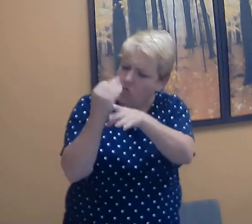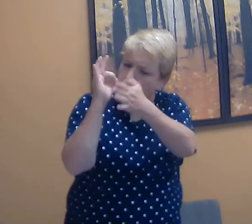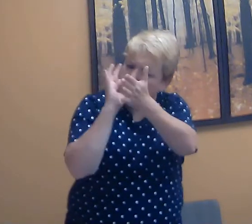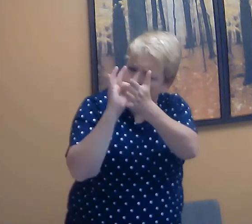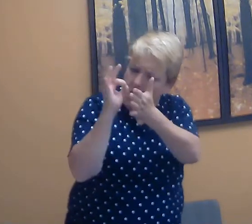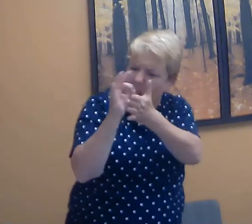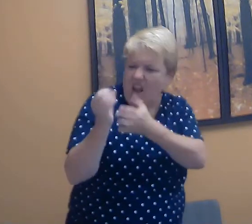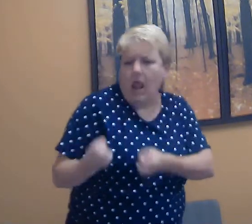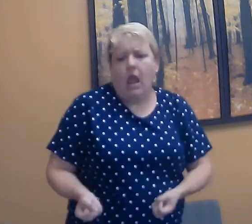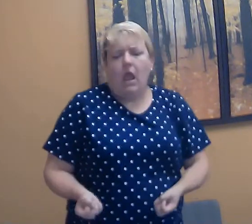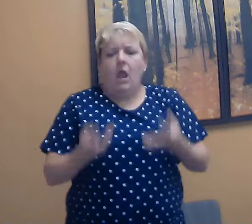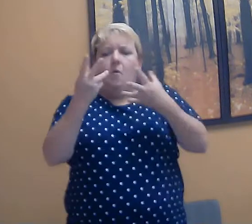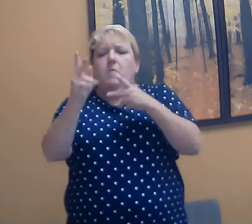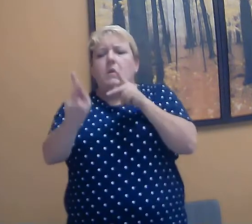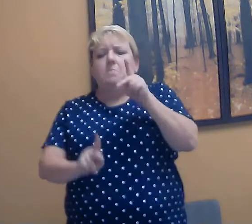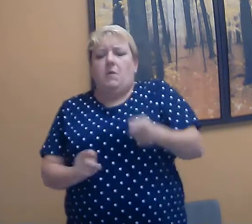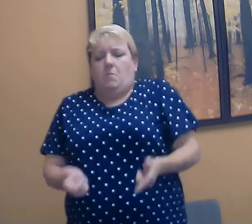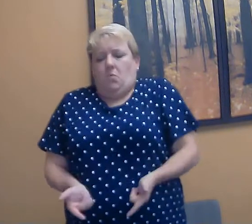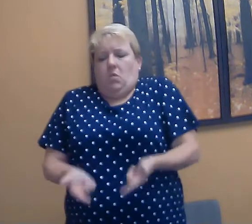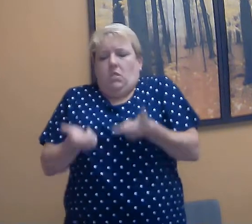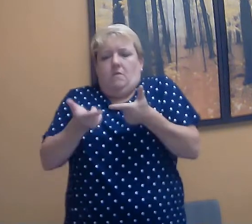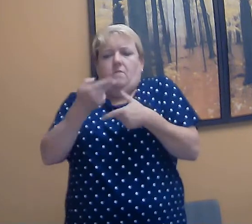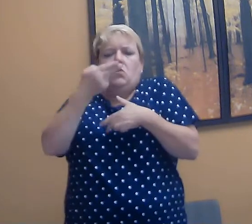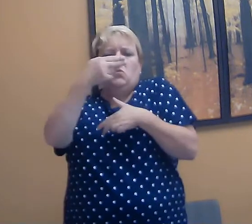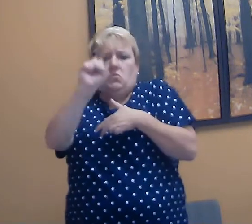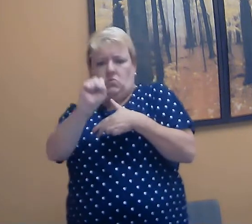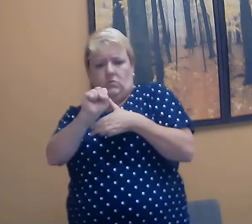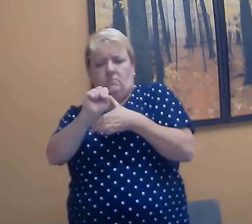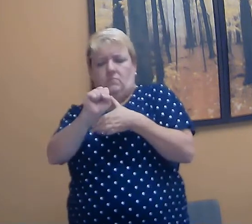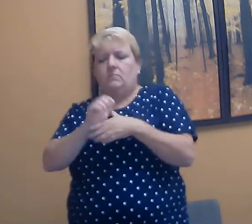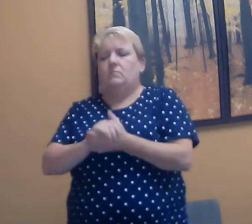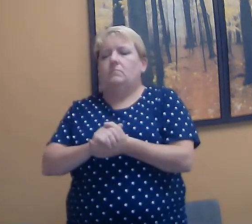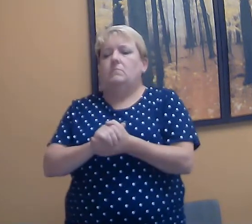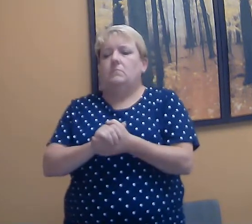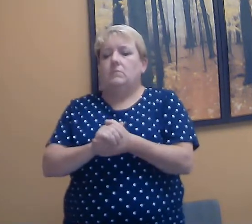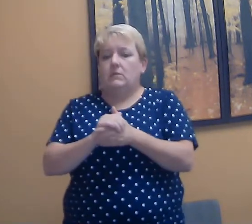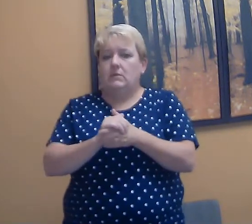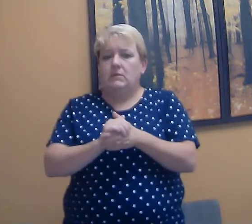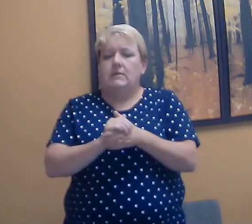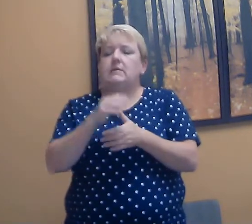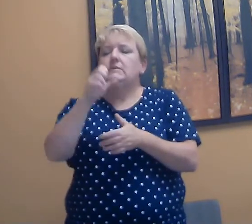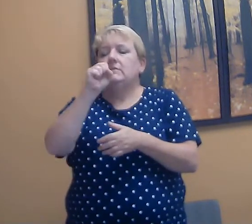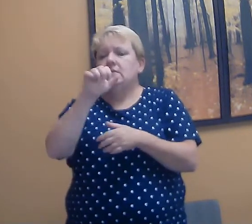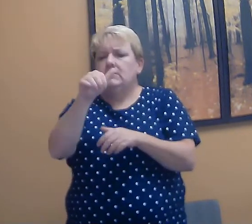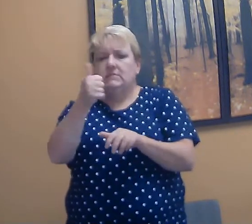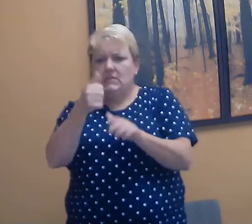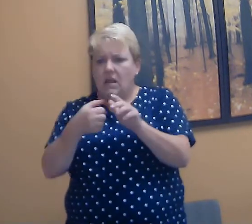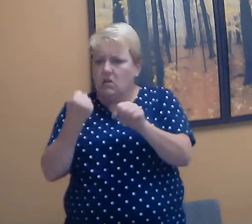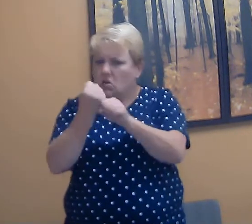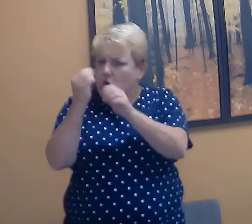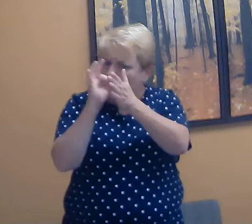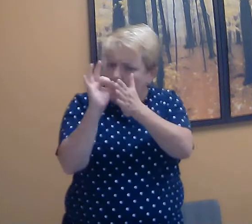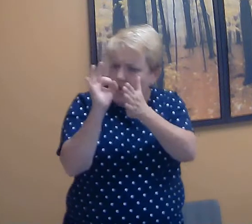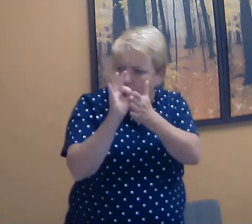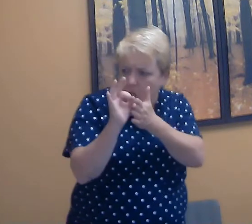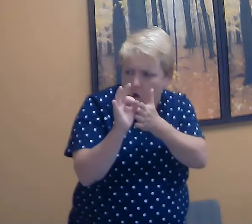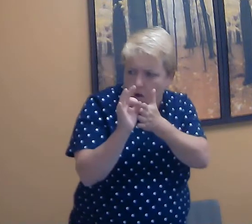the entire population of the United States. The census is important to Ohio. The residents will